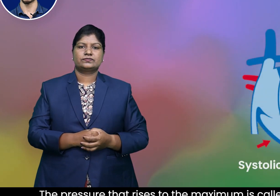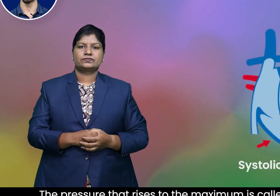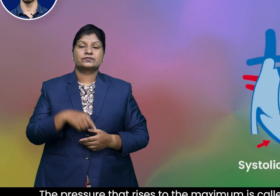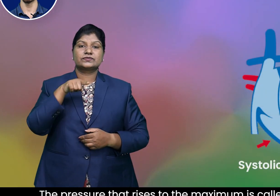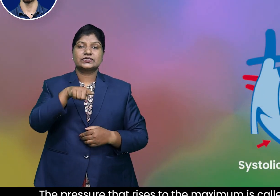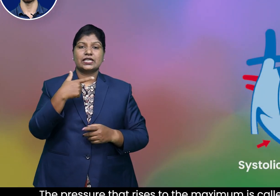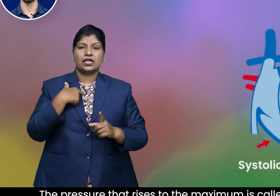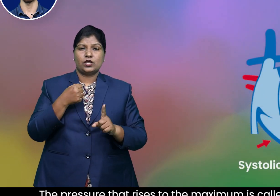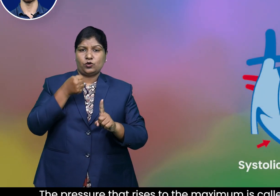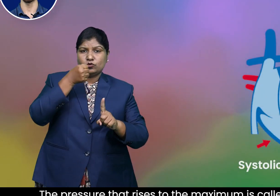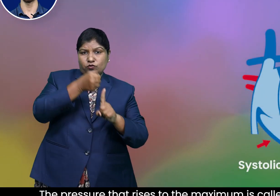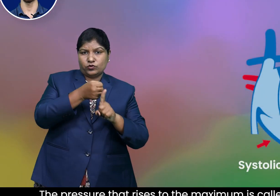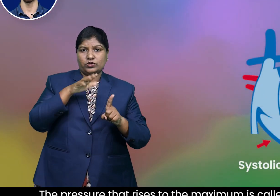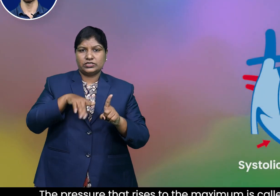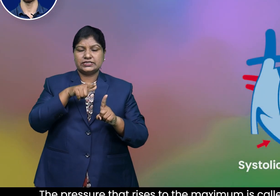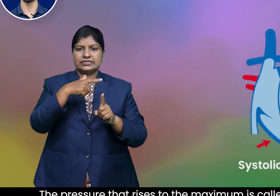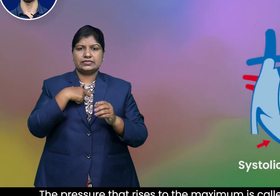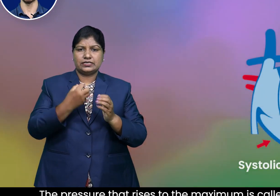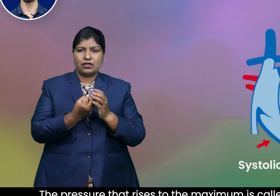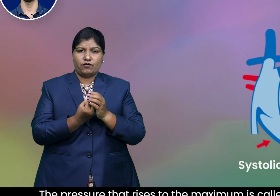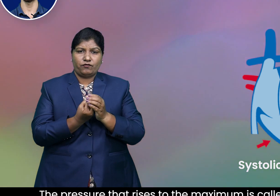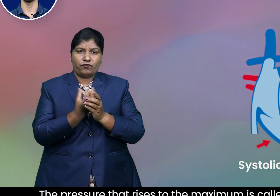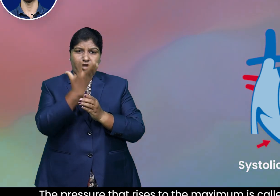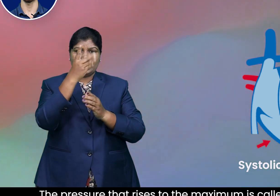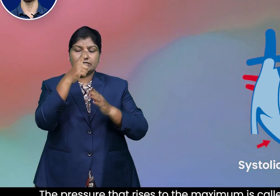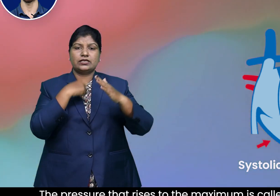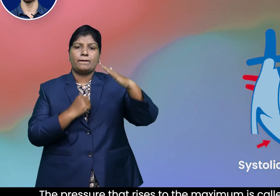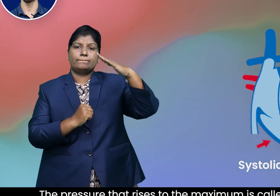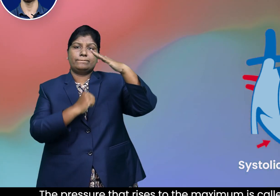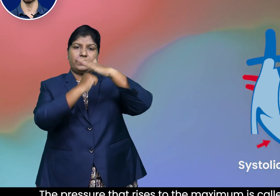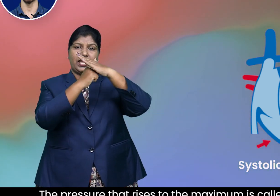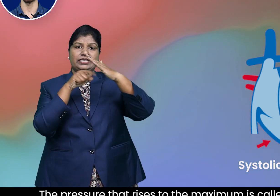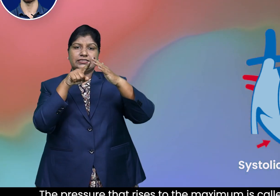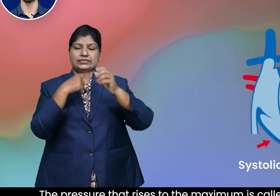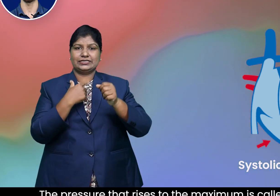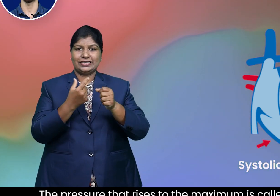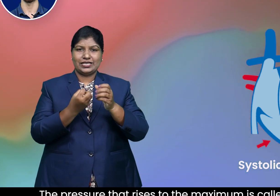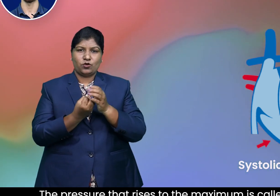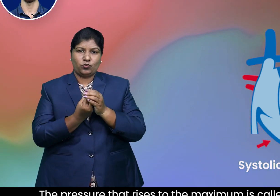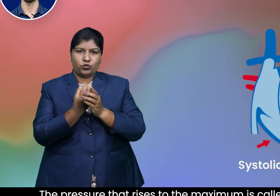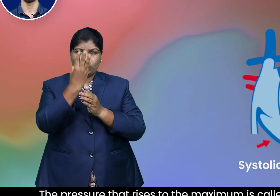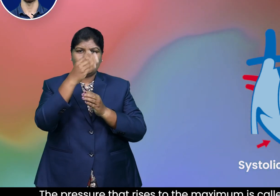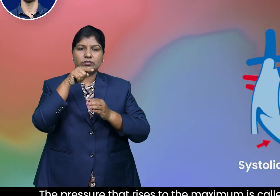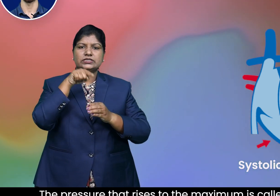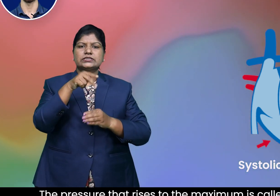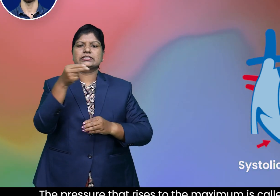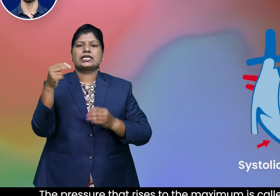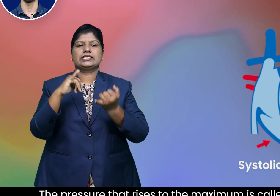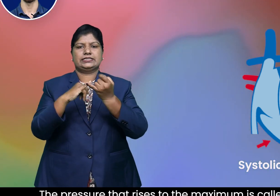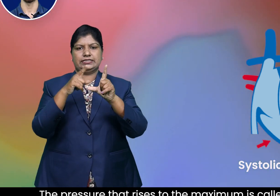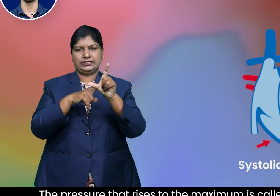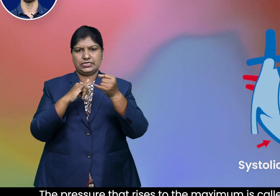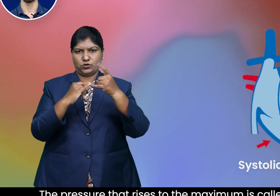The pressure that arises to the maximum is called systolic pressure.